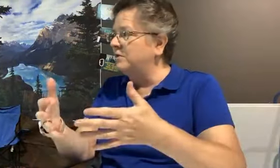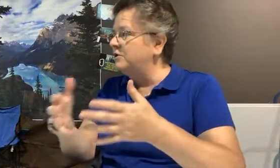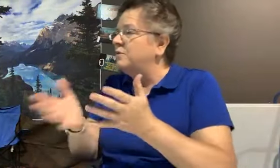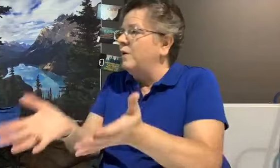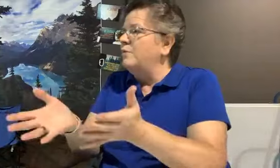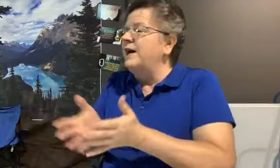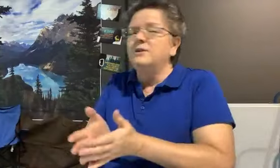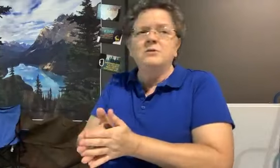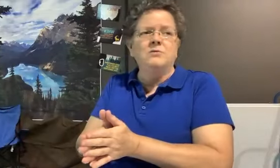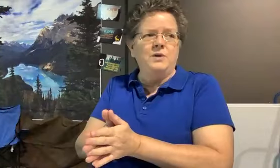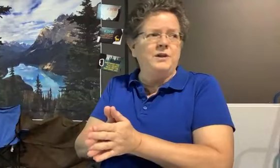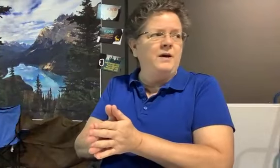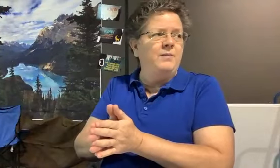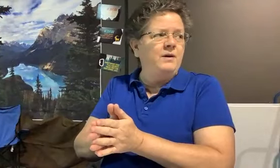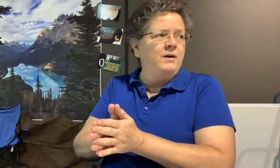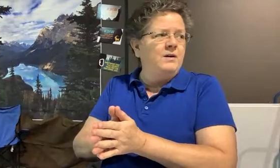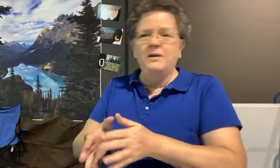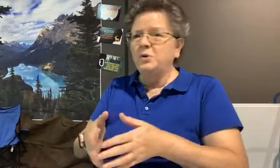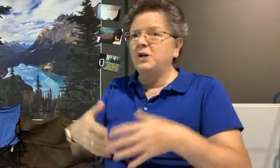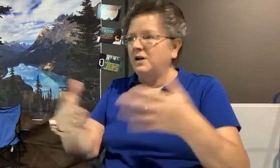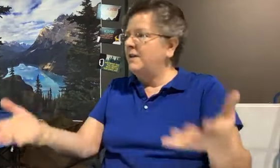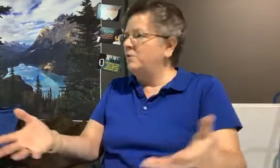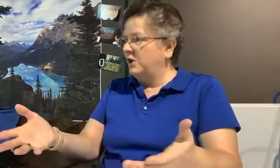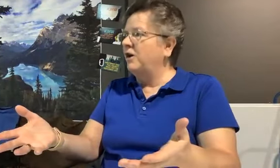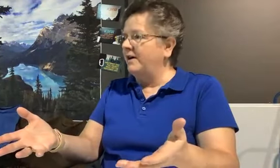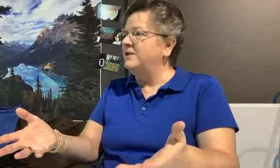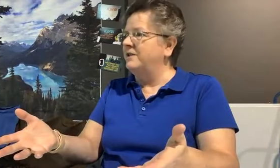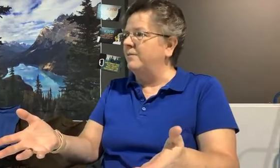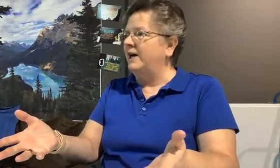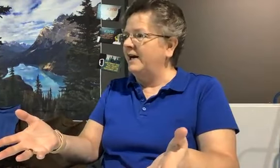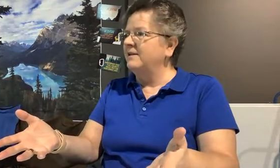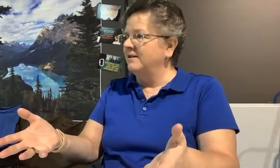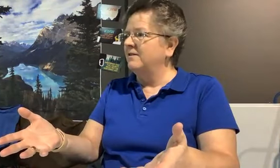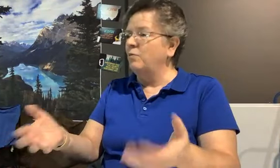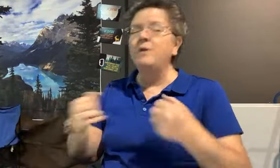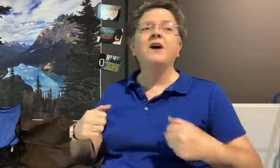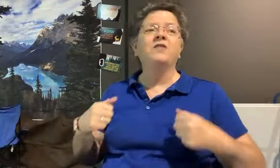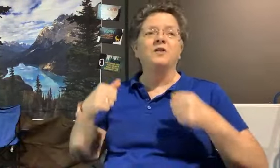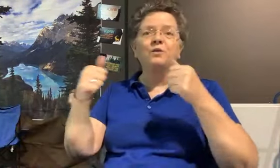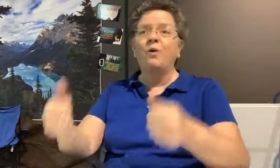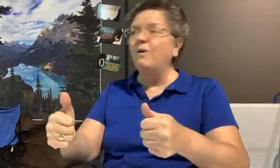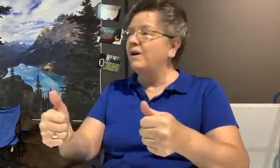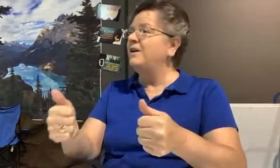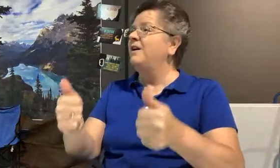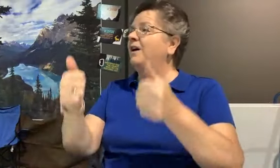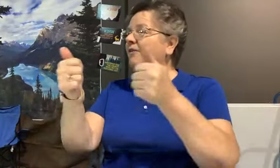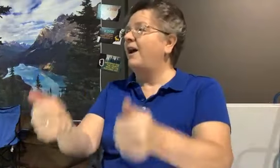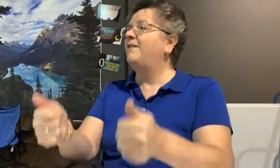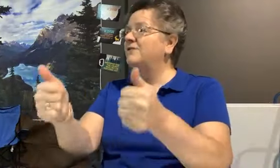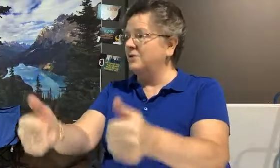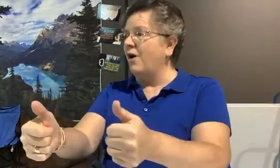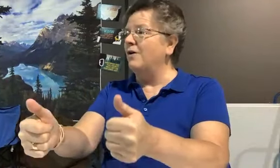to you. What would that do with them? That would encourage them, right? We've got the Lord of heaven's